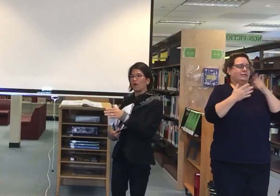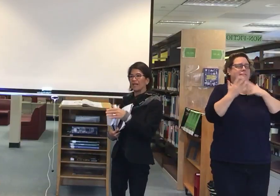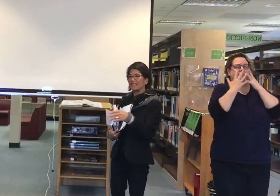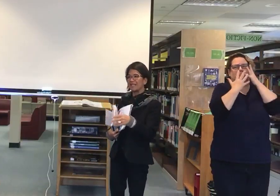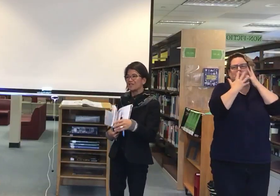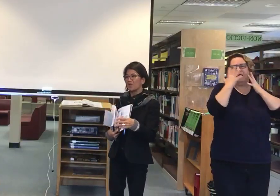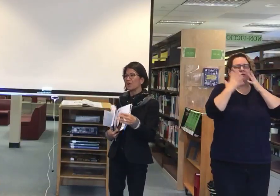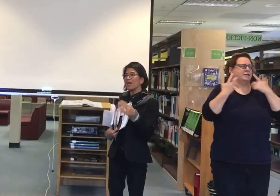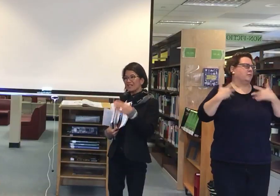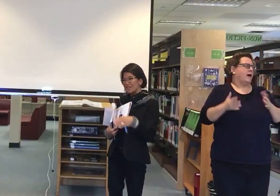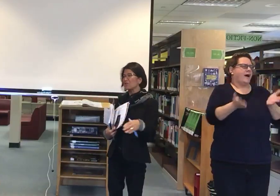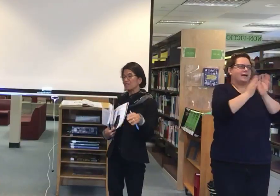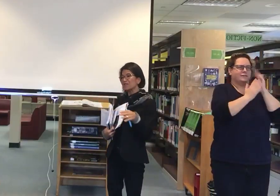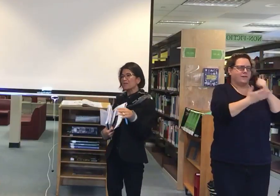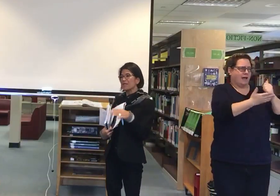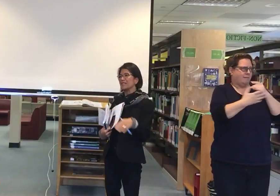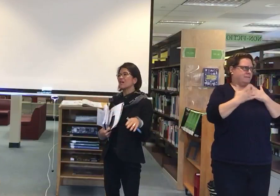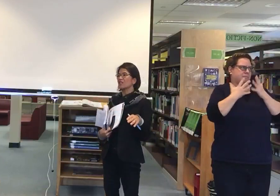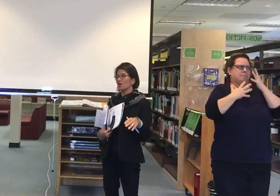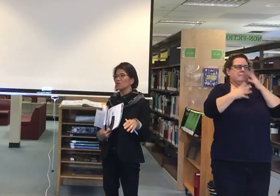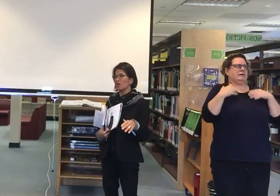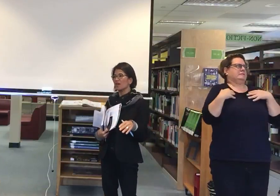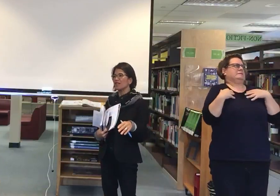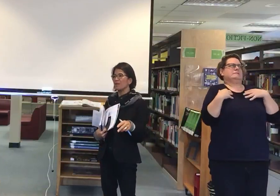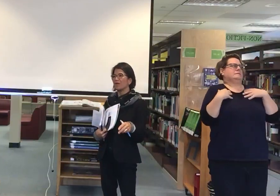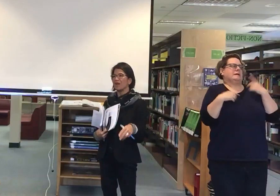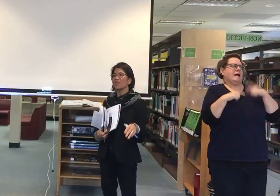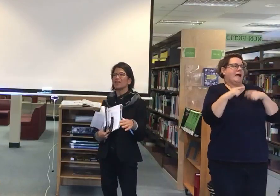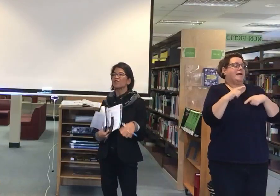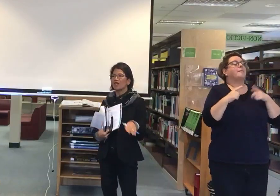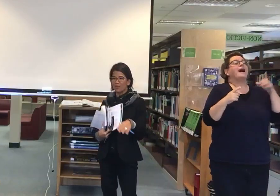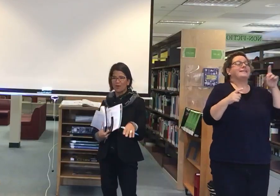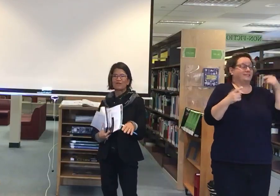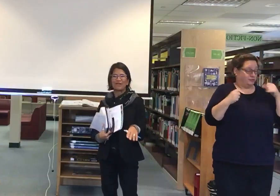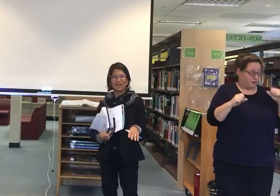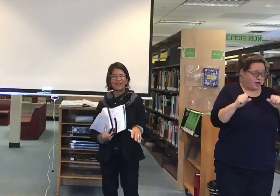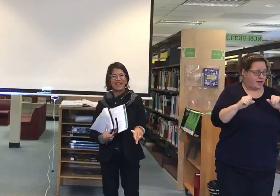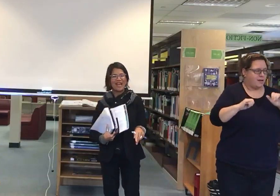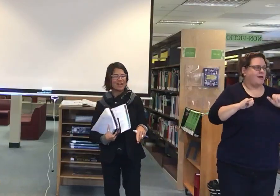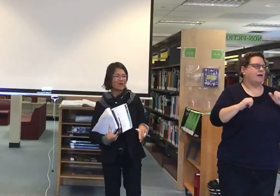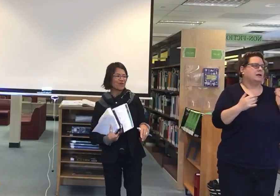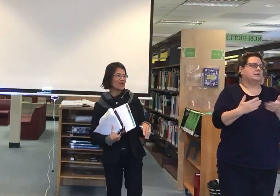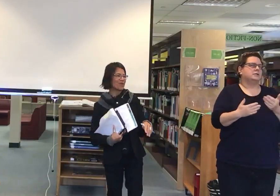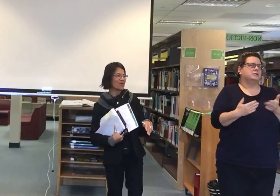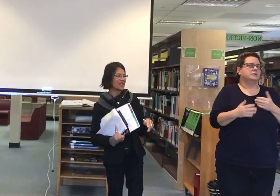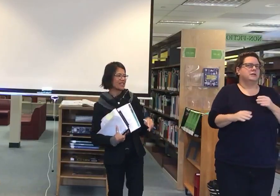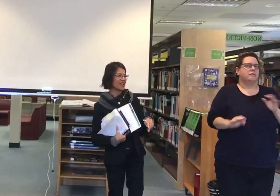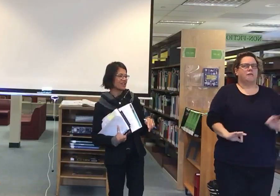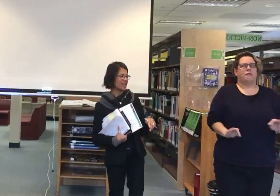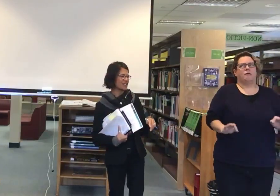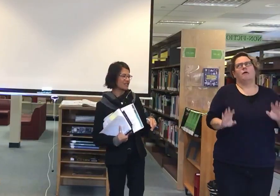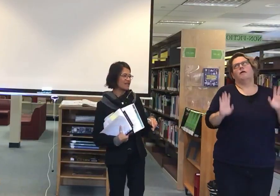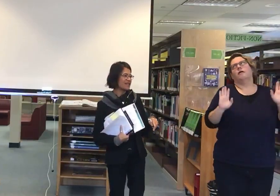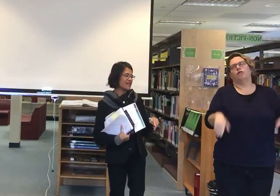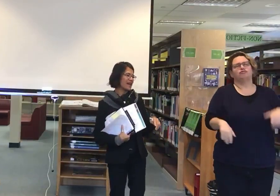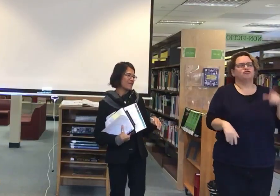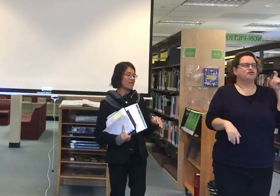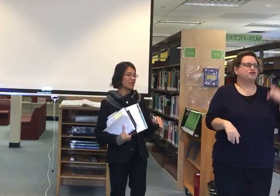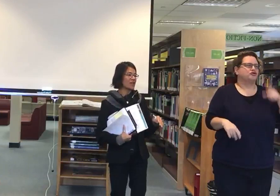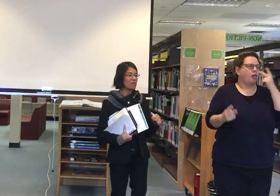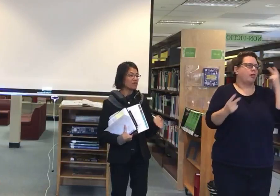way before I did. So, you know, still some of these young adults were talking about how they tried to persevere and go through their post-secondary